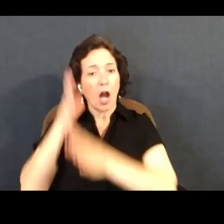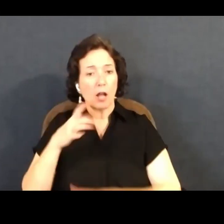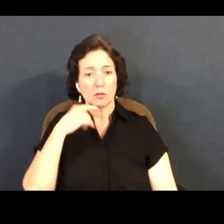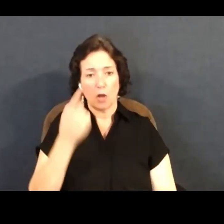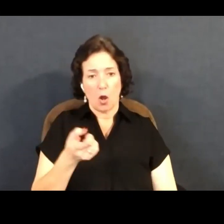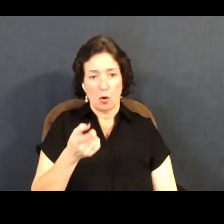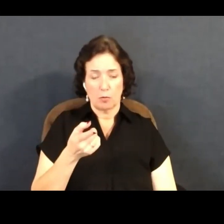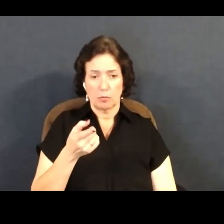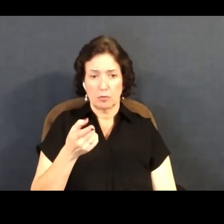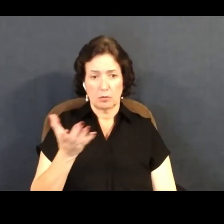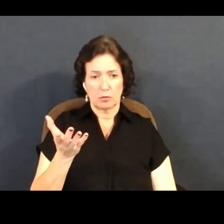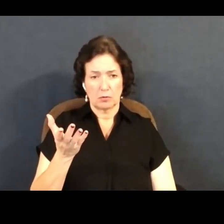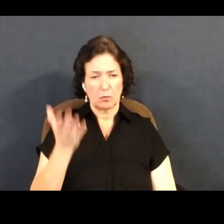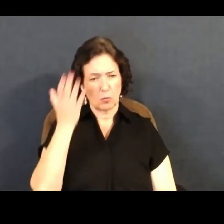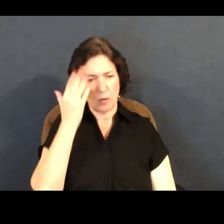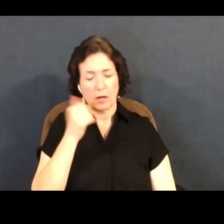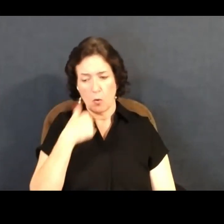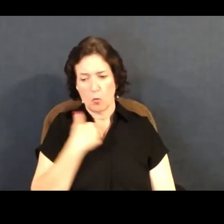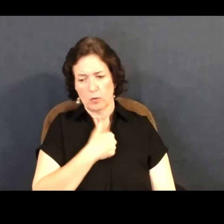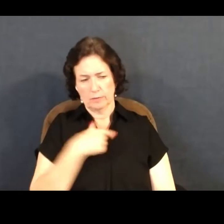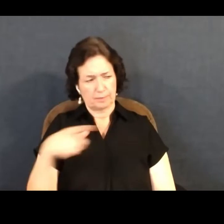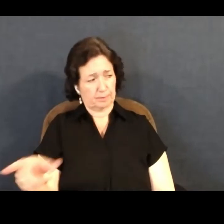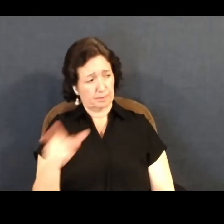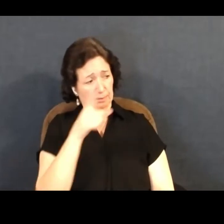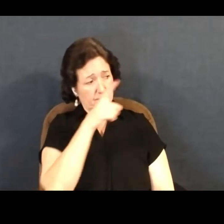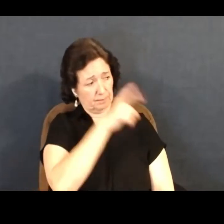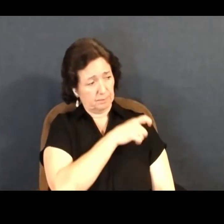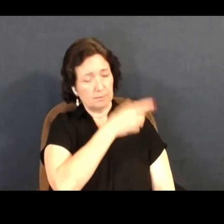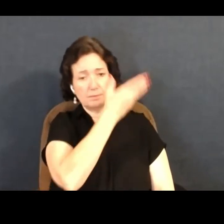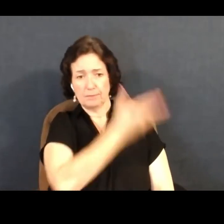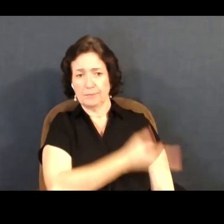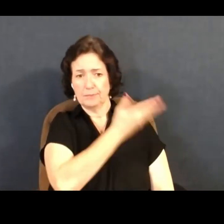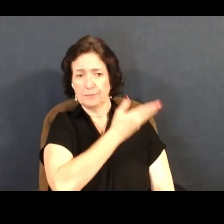"Should we not ask her?"